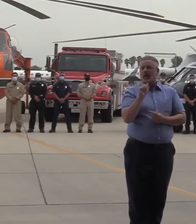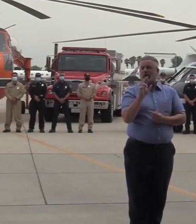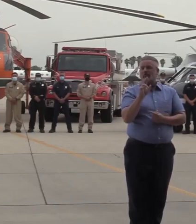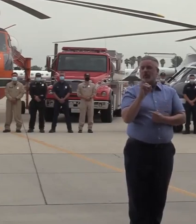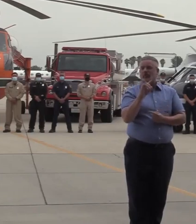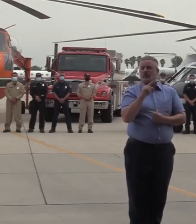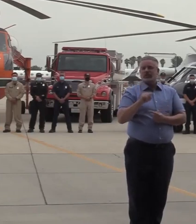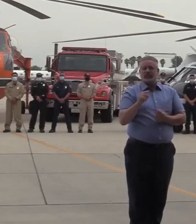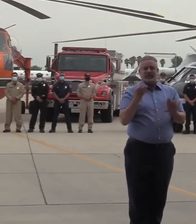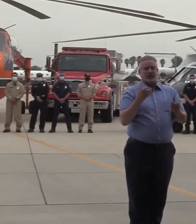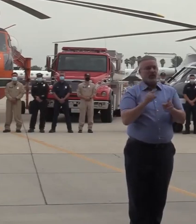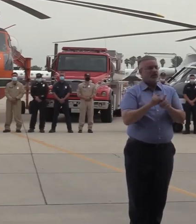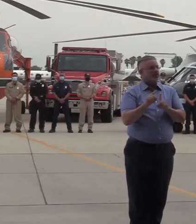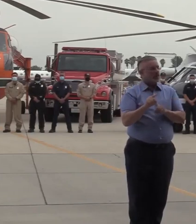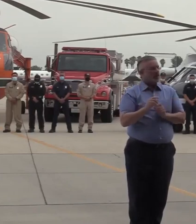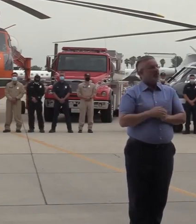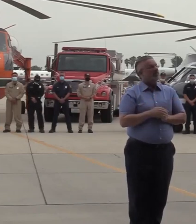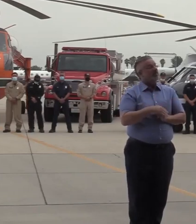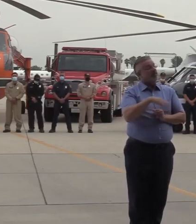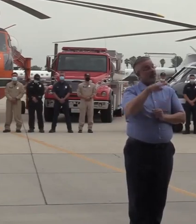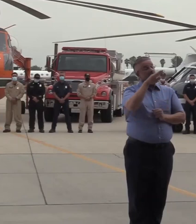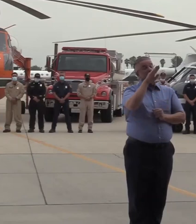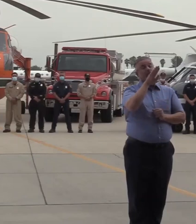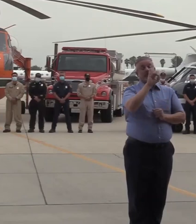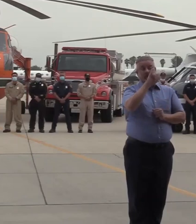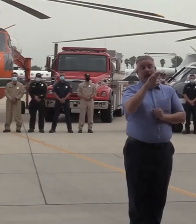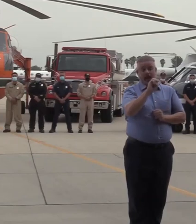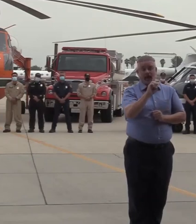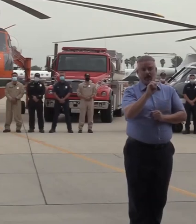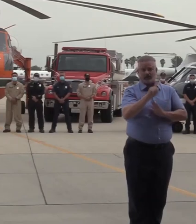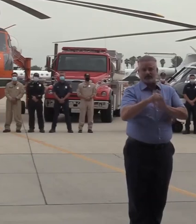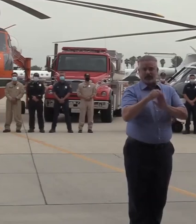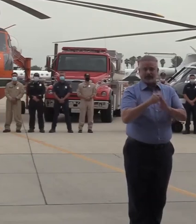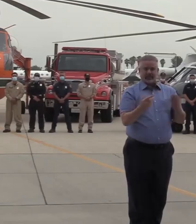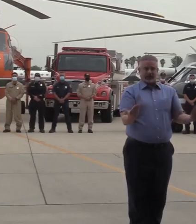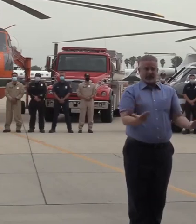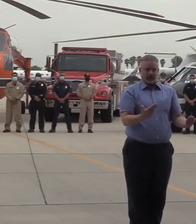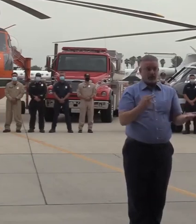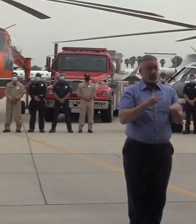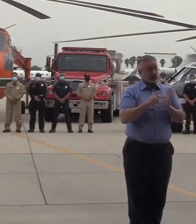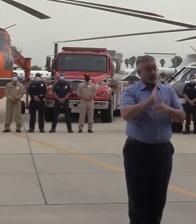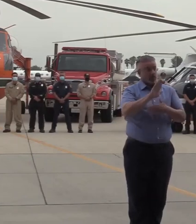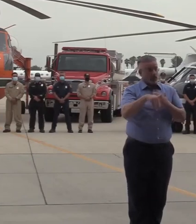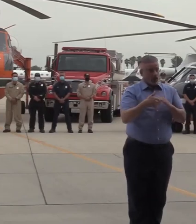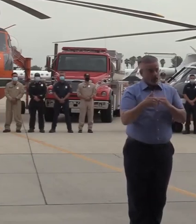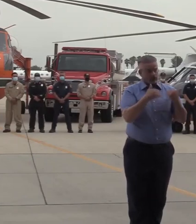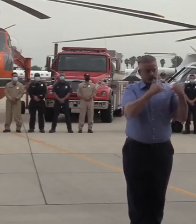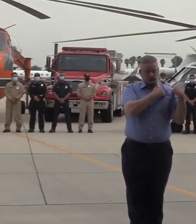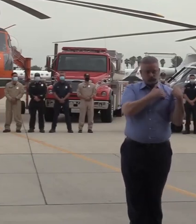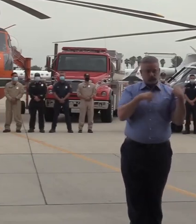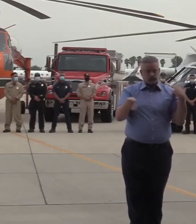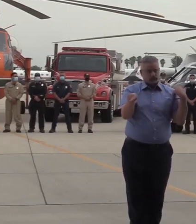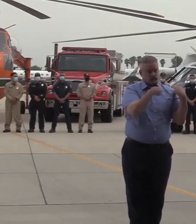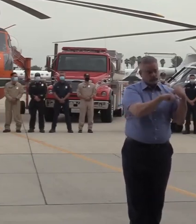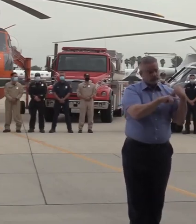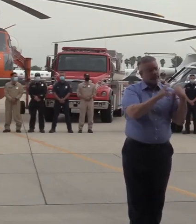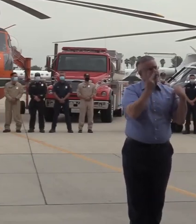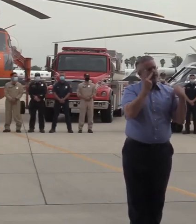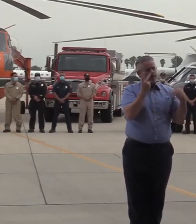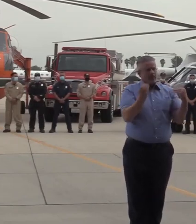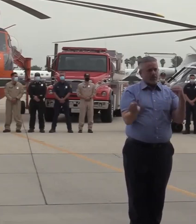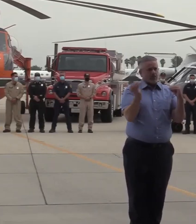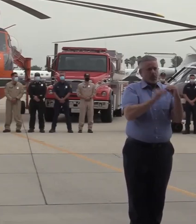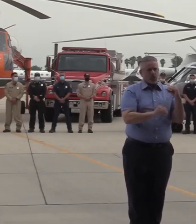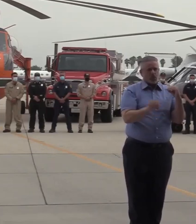well. Fire season is here, and that means we all have a role to play. This year we're seeing more